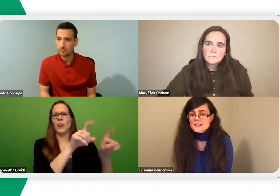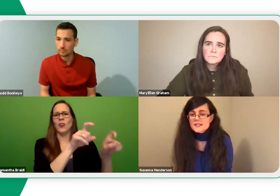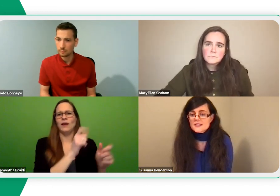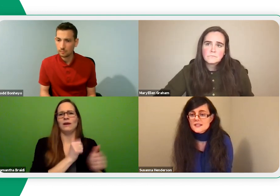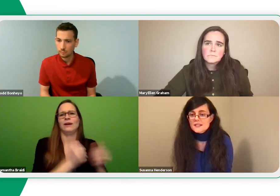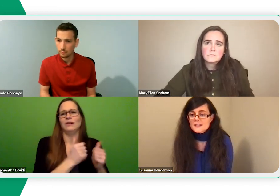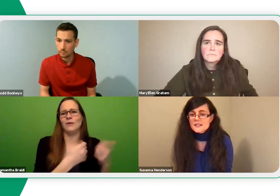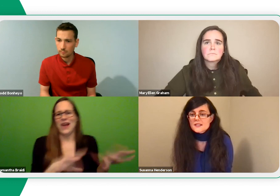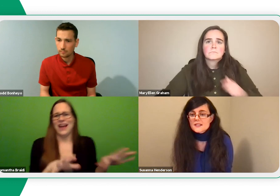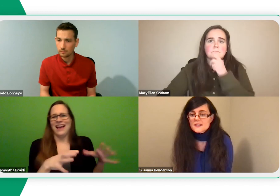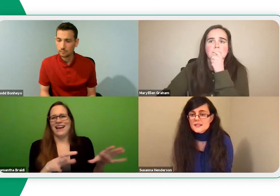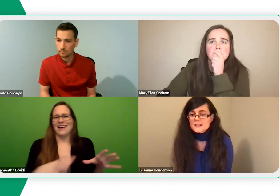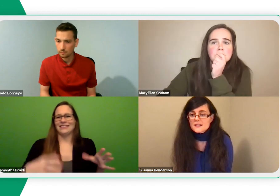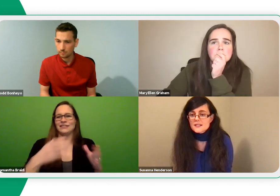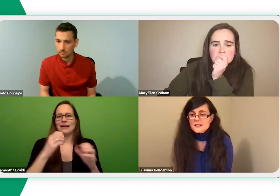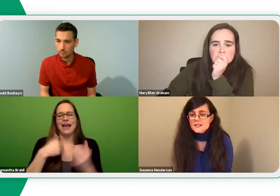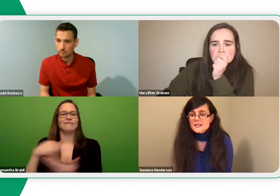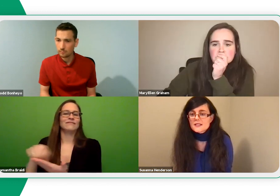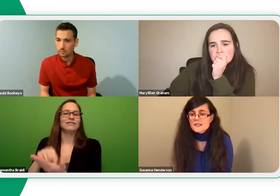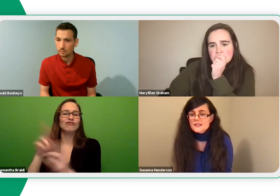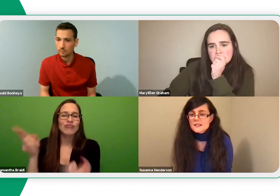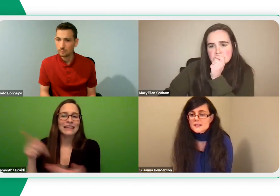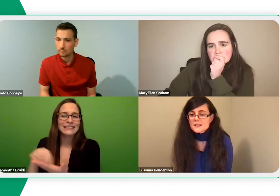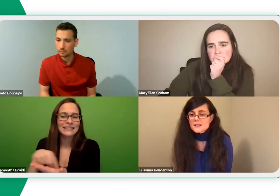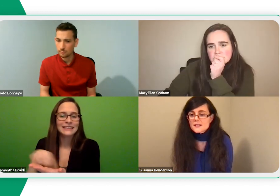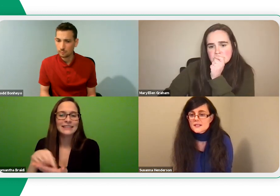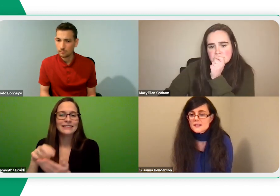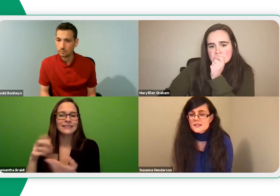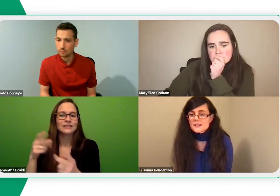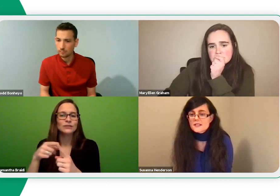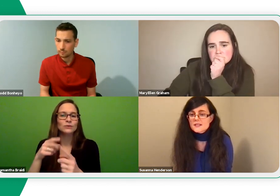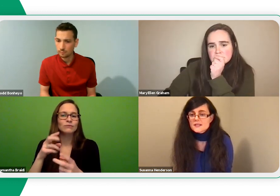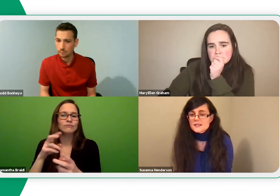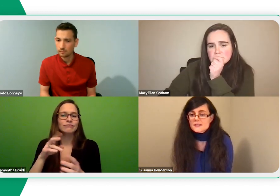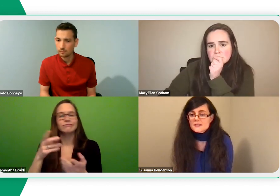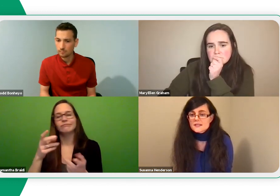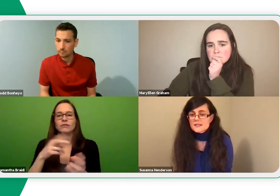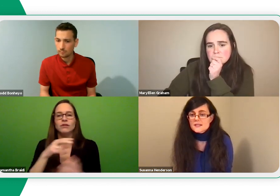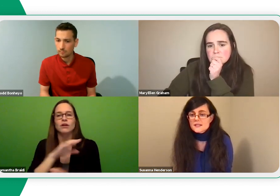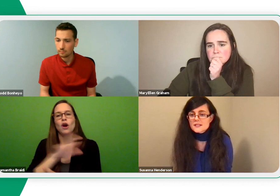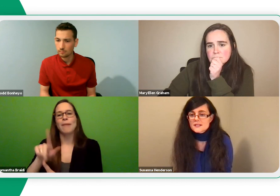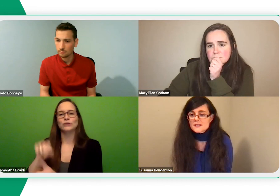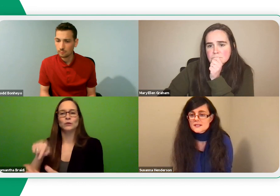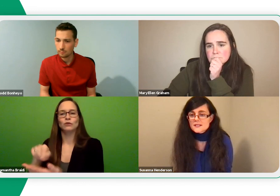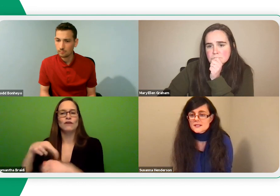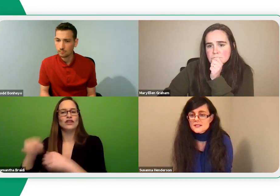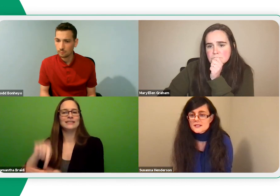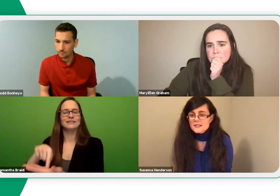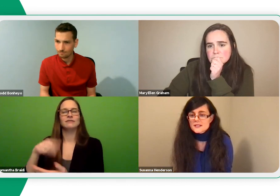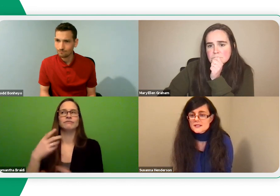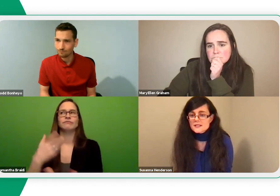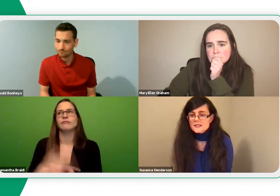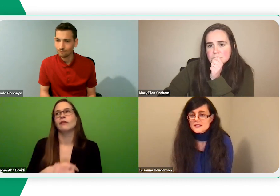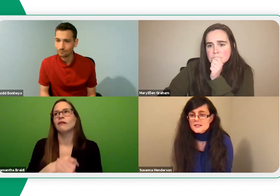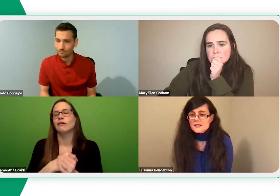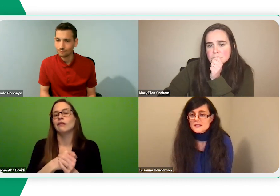seen before, they might not want to explore or ask because of being embarrassed of not knowing, having to admit that they